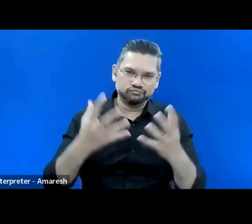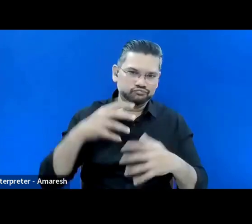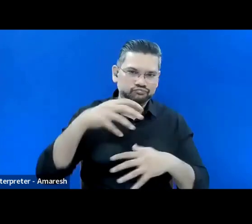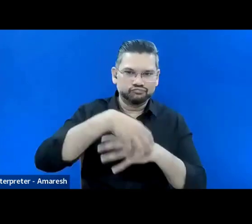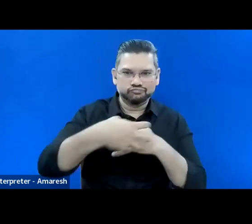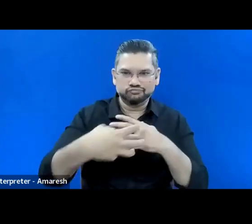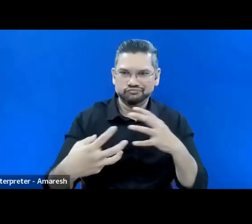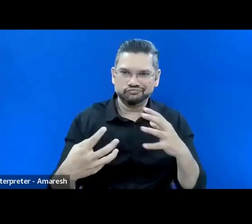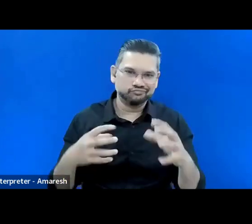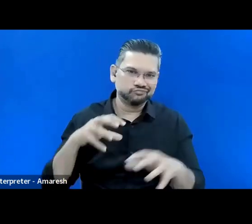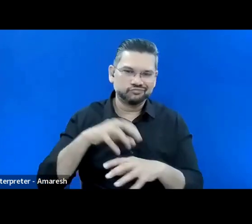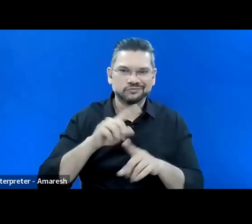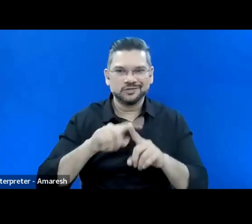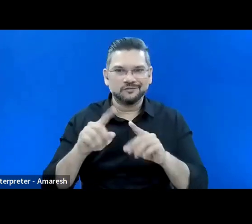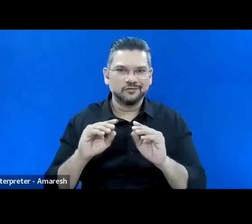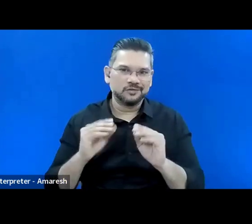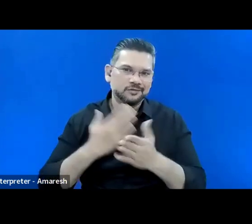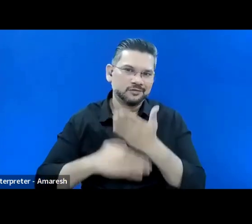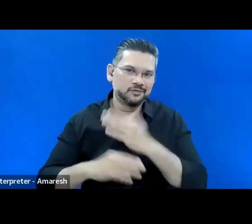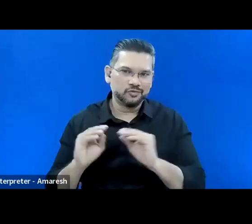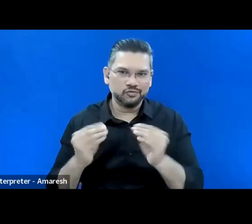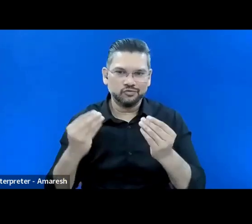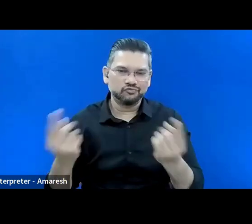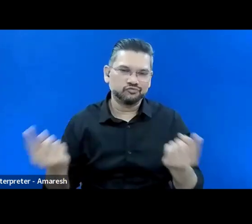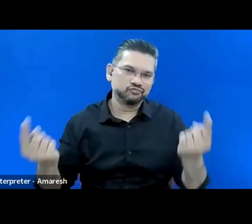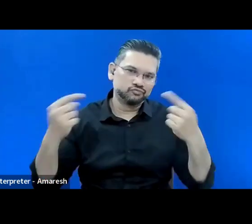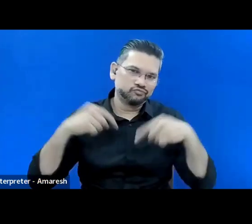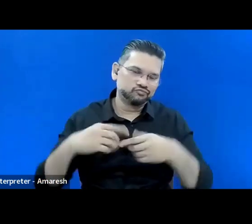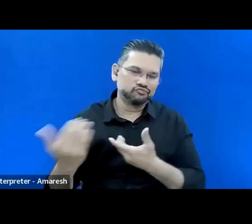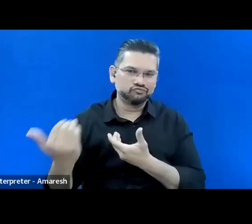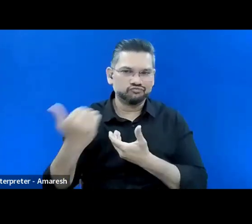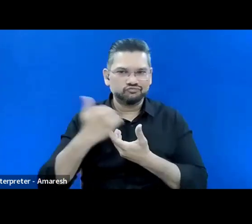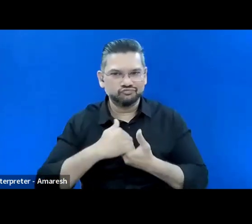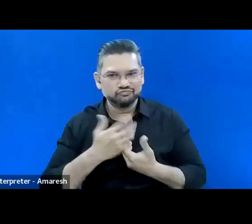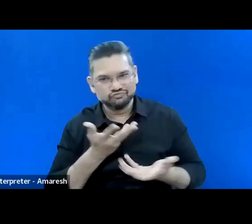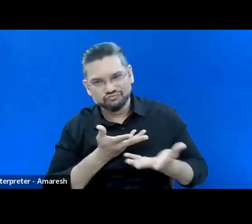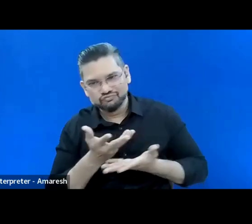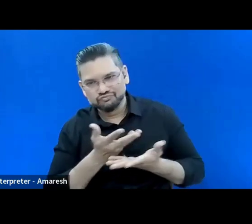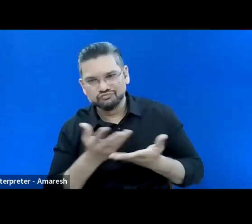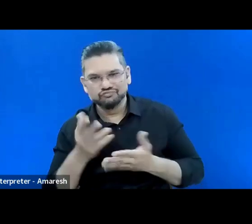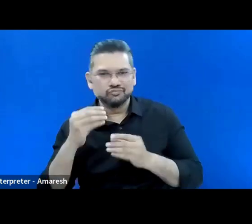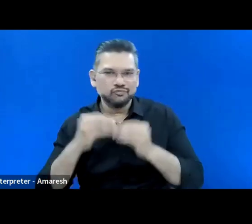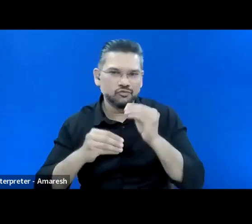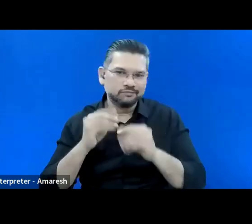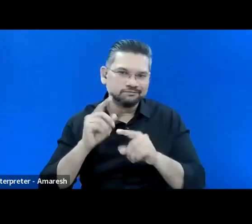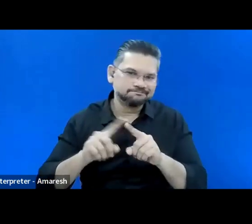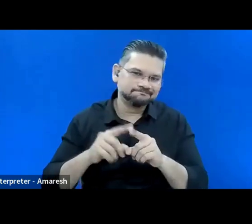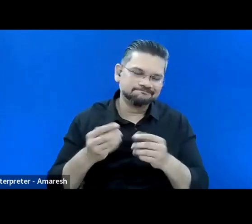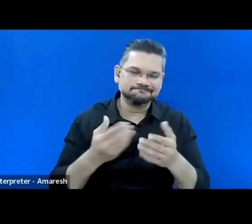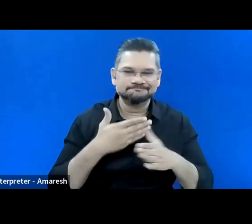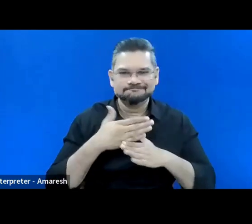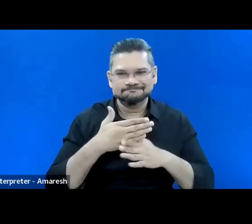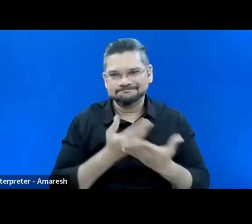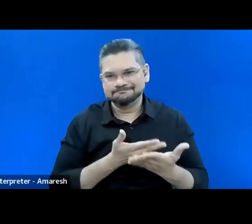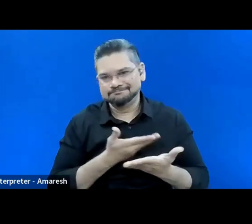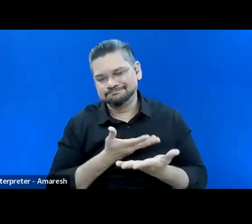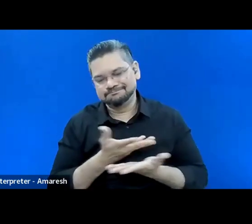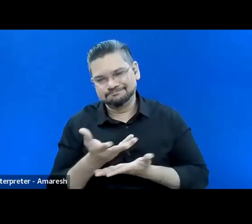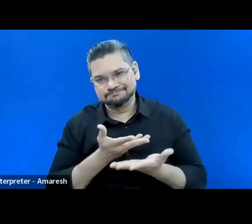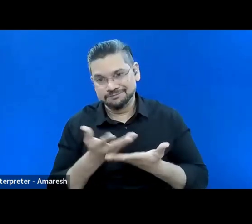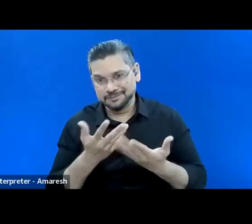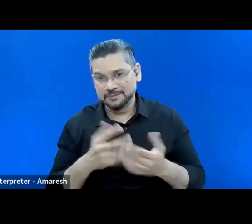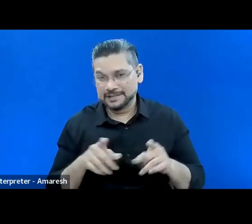disabilities came to talk about their issues. And many issues are very, very similar to the ones which were shared today. There